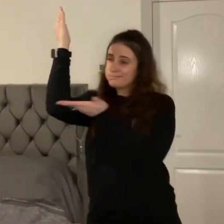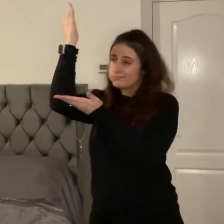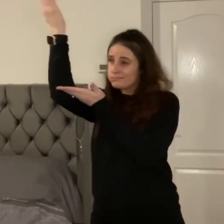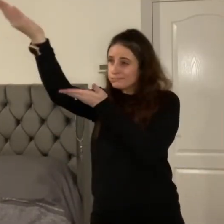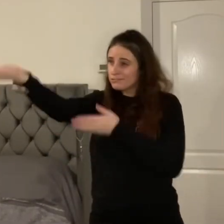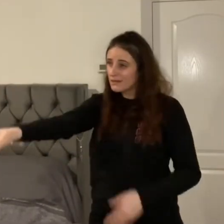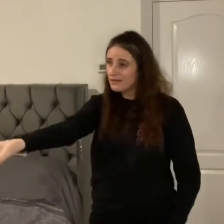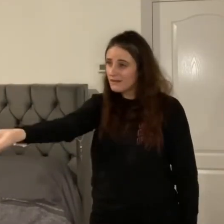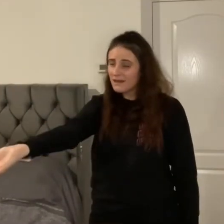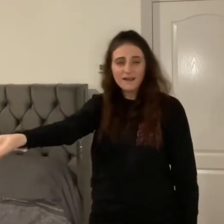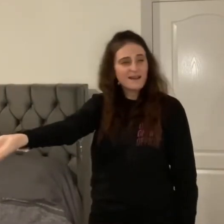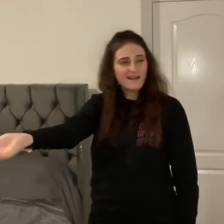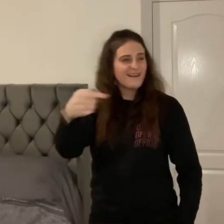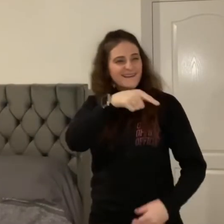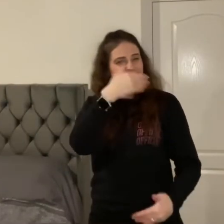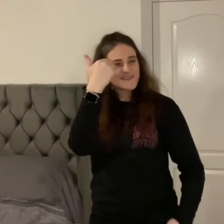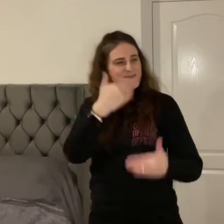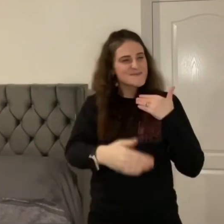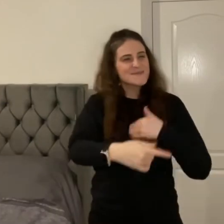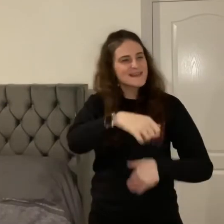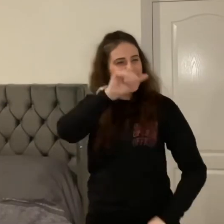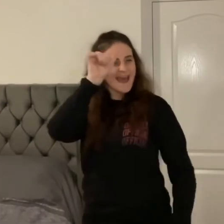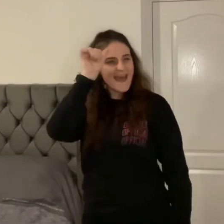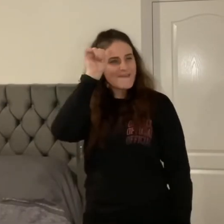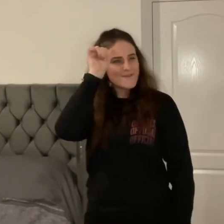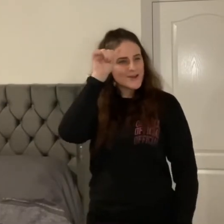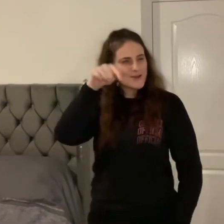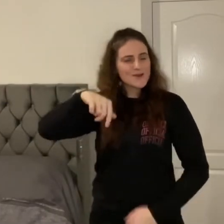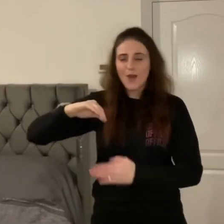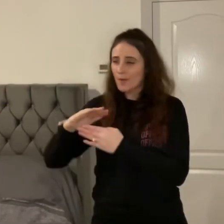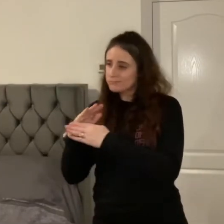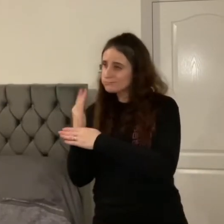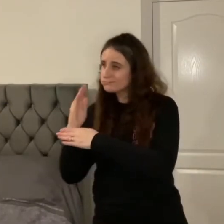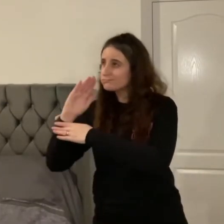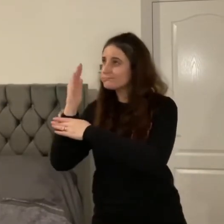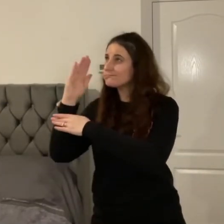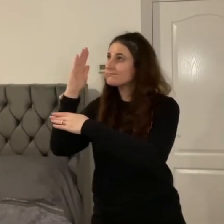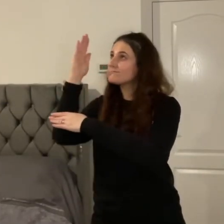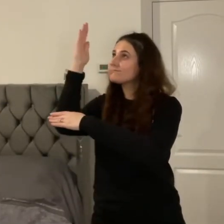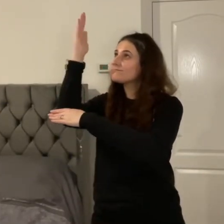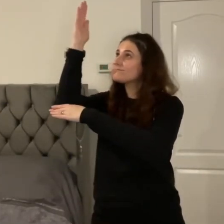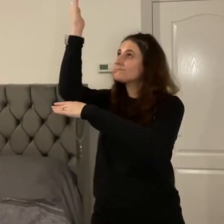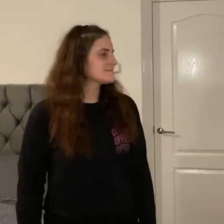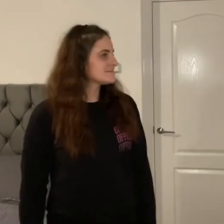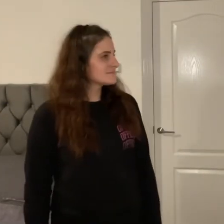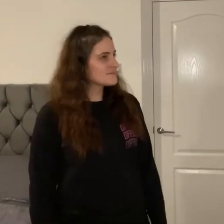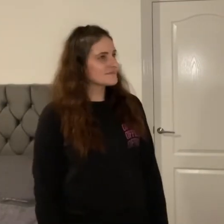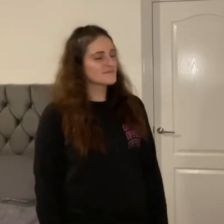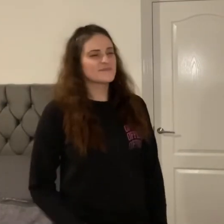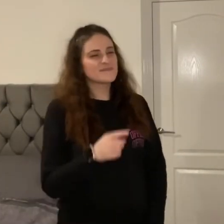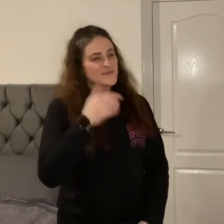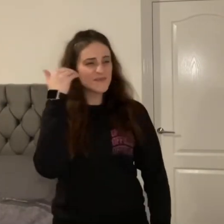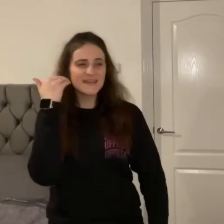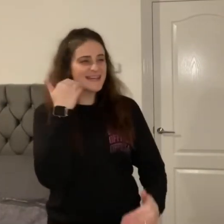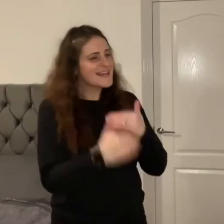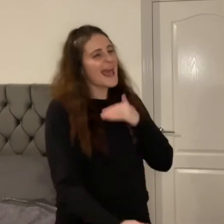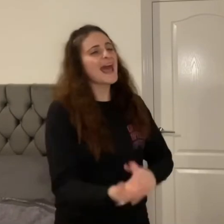you cut it down, then you'll never know. And you'll never